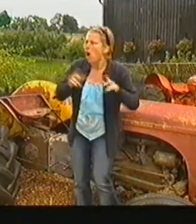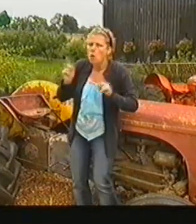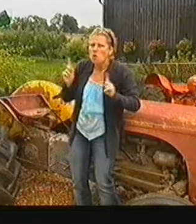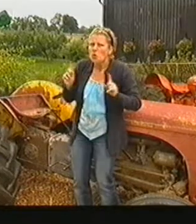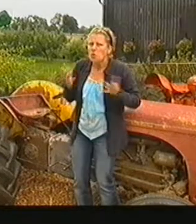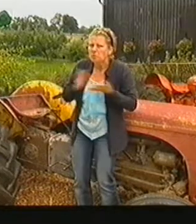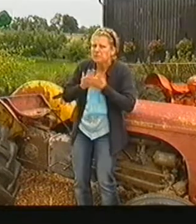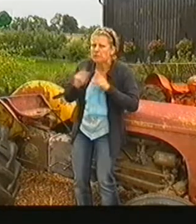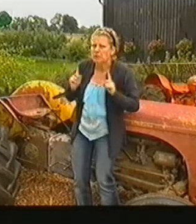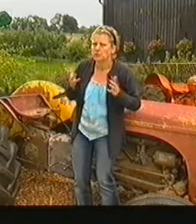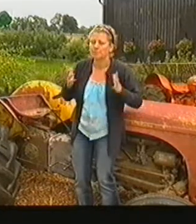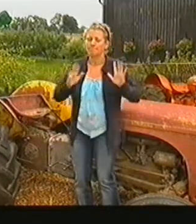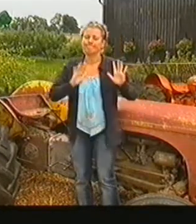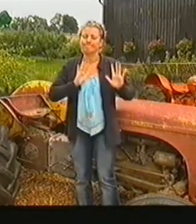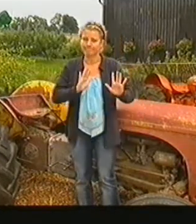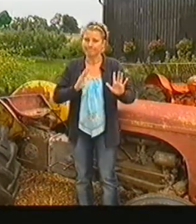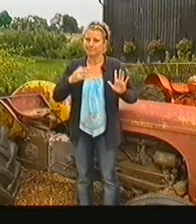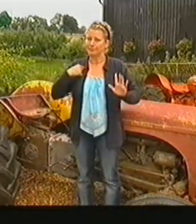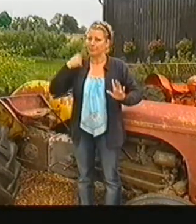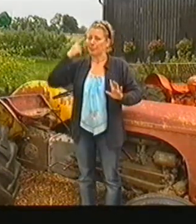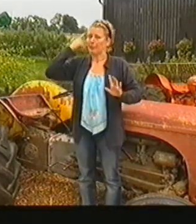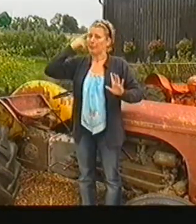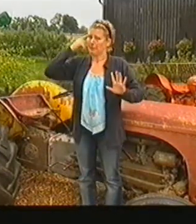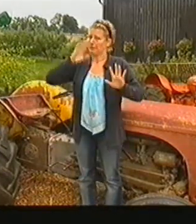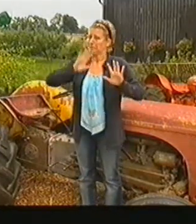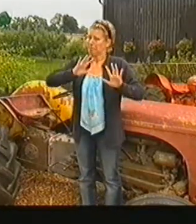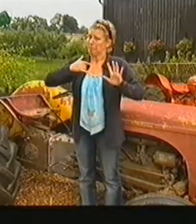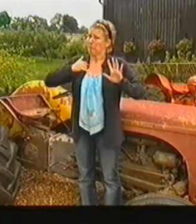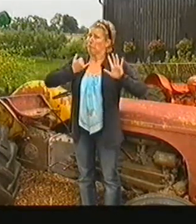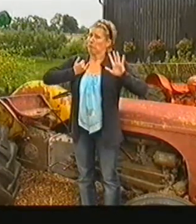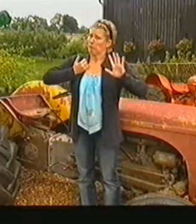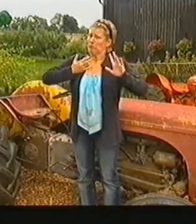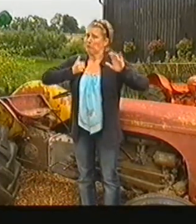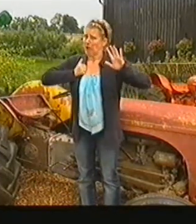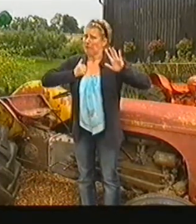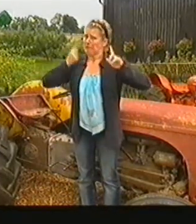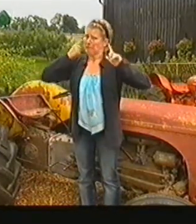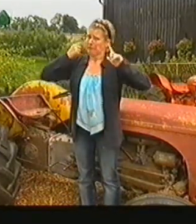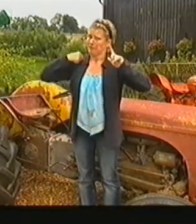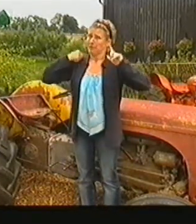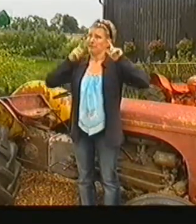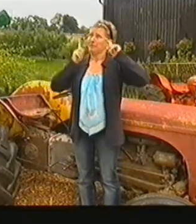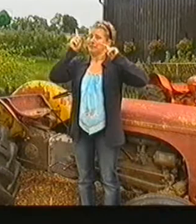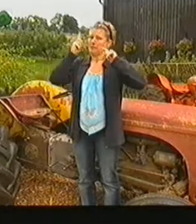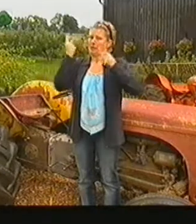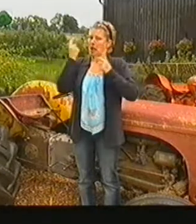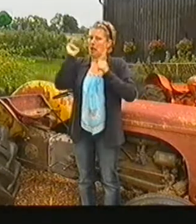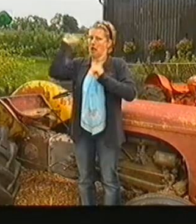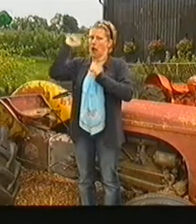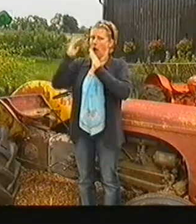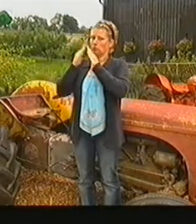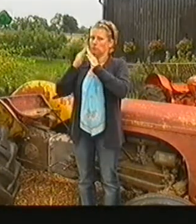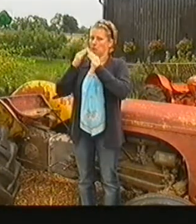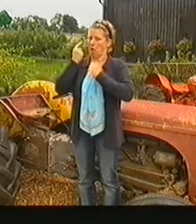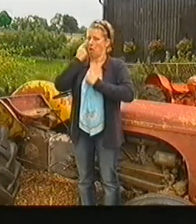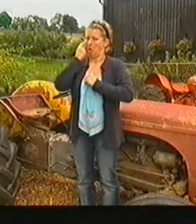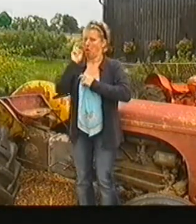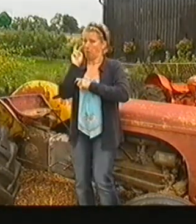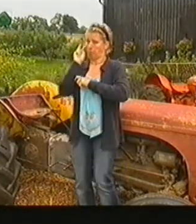"What's that mean, Dad?" "It means, unless I am very much mistaken, that we're right underneath somebody's house. Be